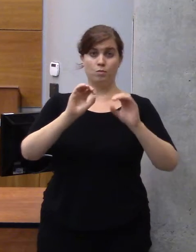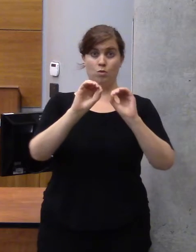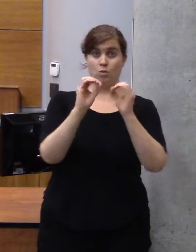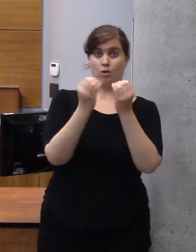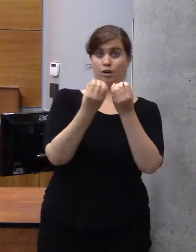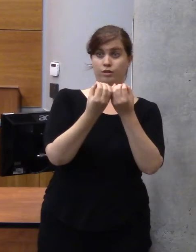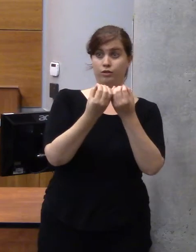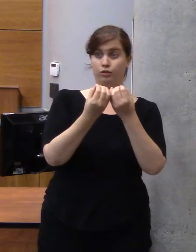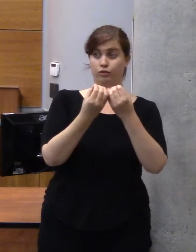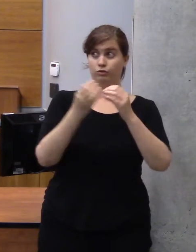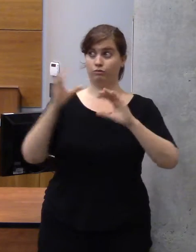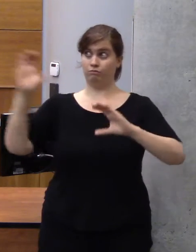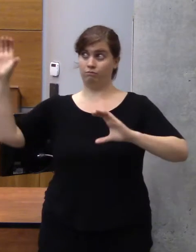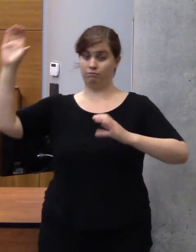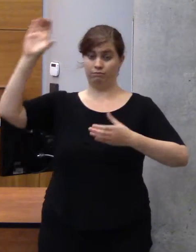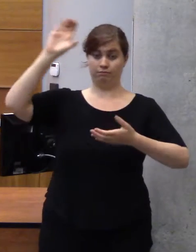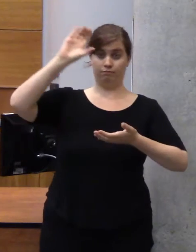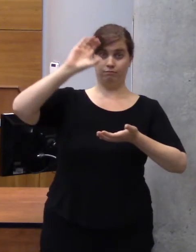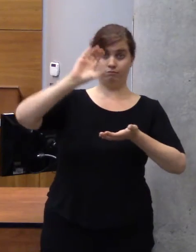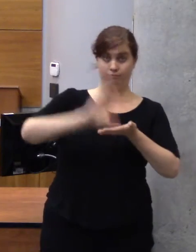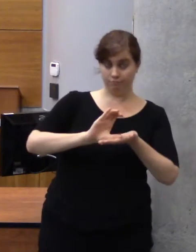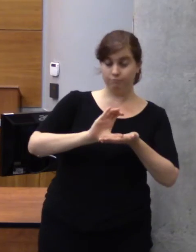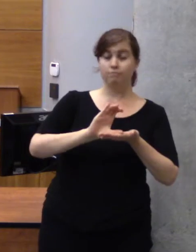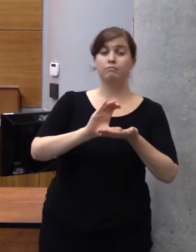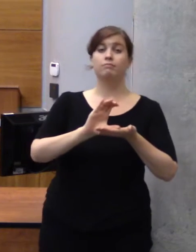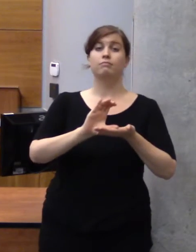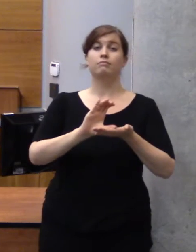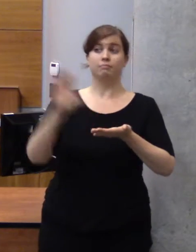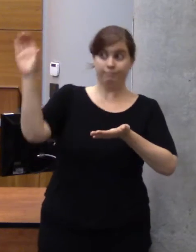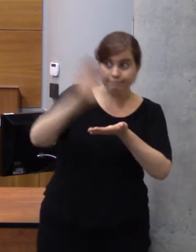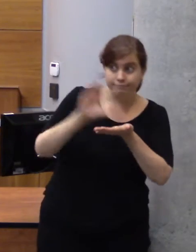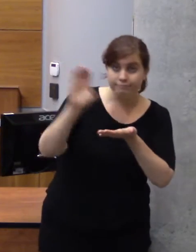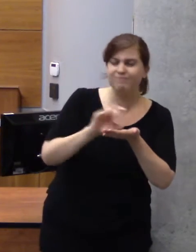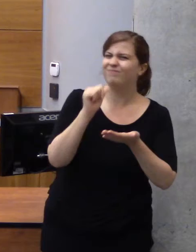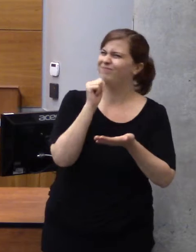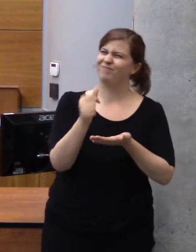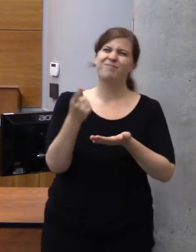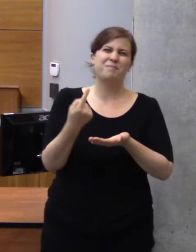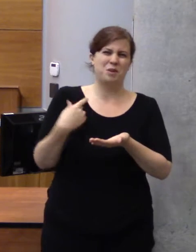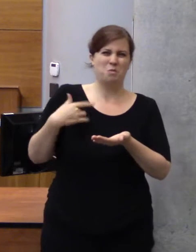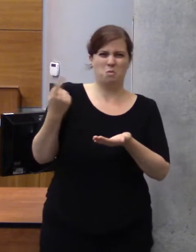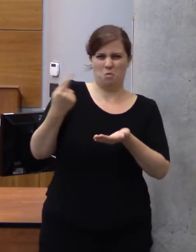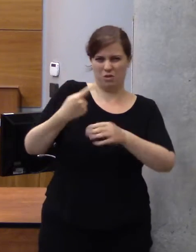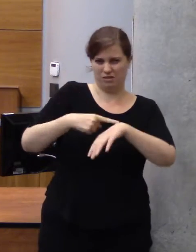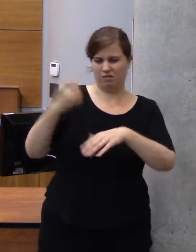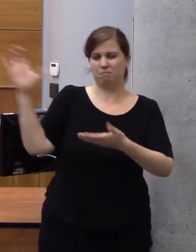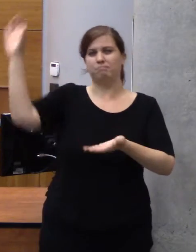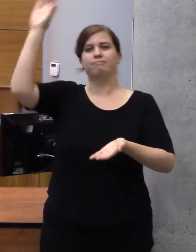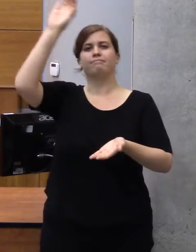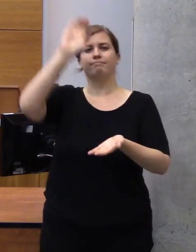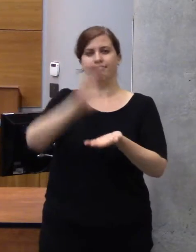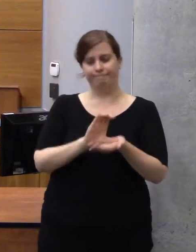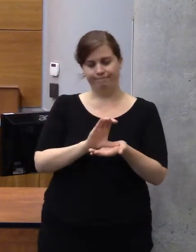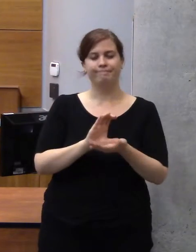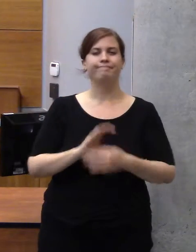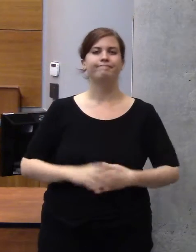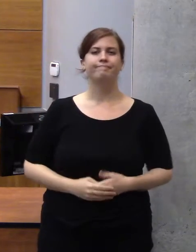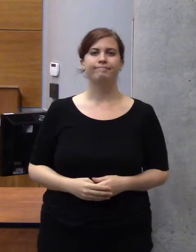they won't provide any long-term funding. And there can be a heap of ethical issues with grants as well. So for instance, at one point